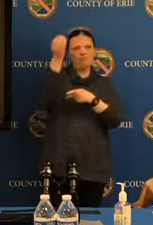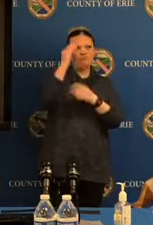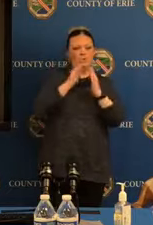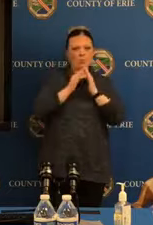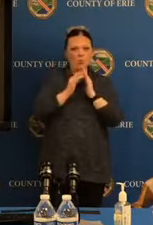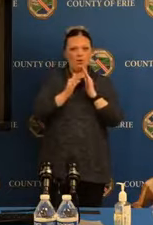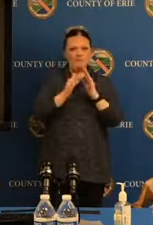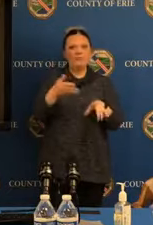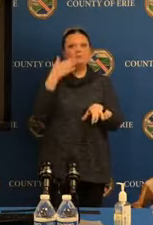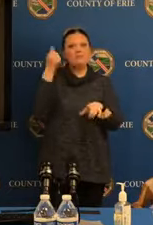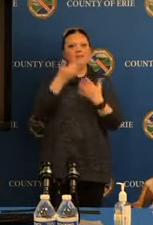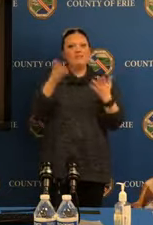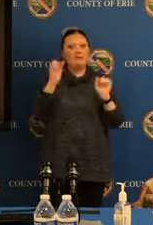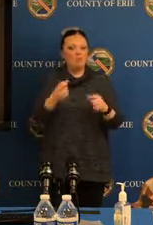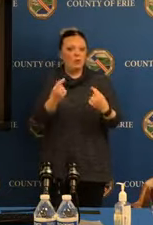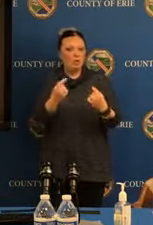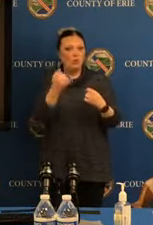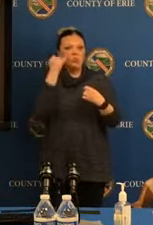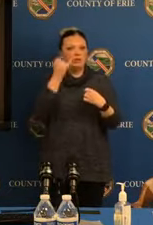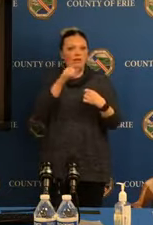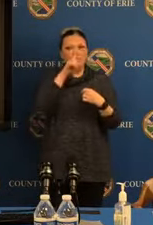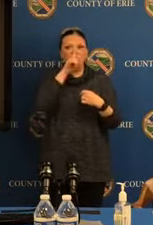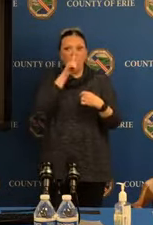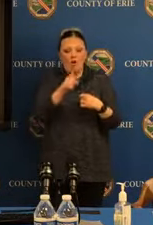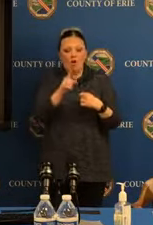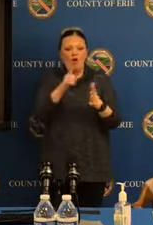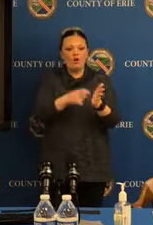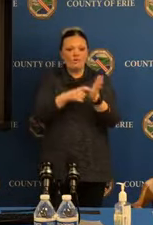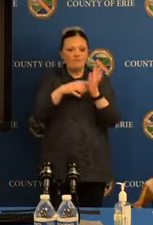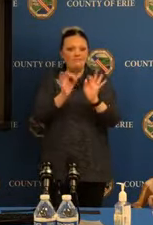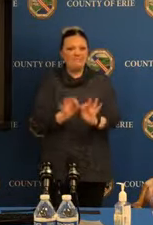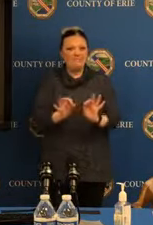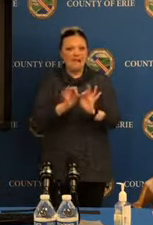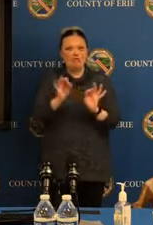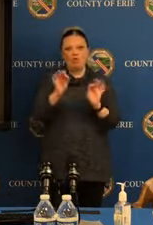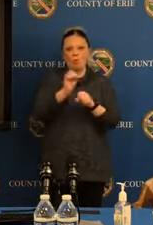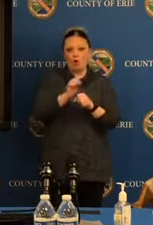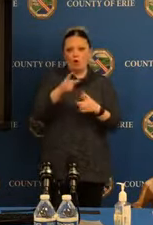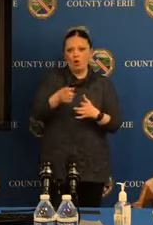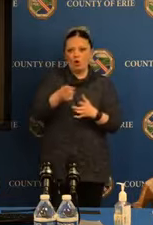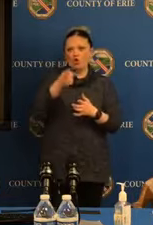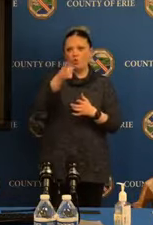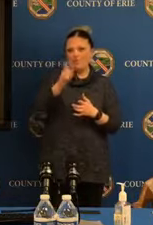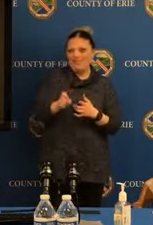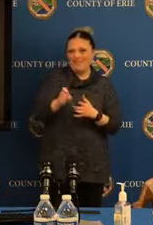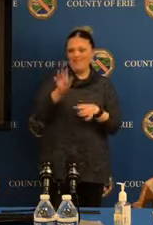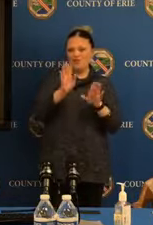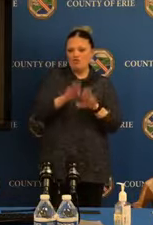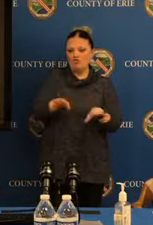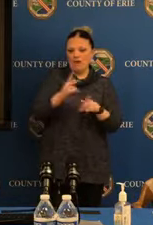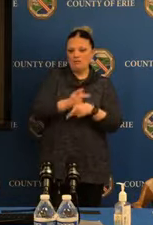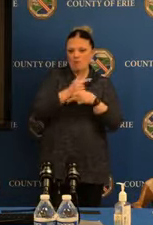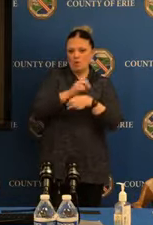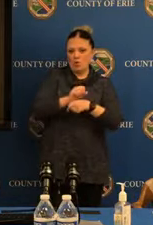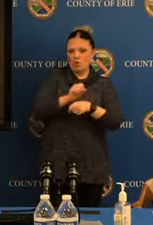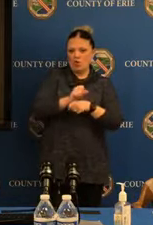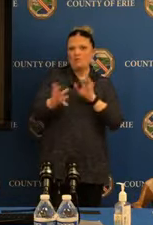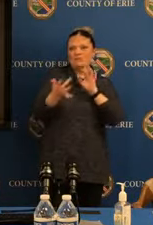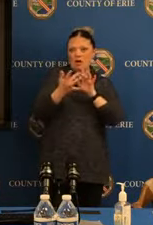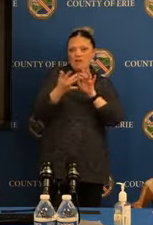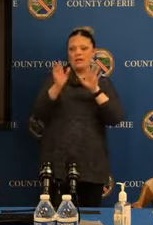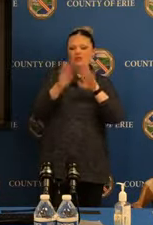that you can do is if you are an essential worker and you need child care services, please contact the Child